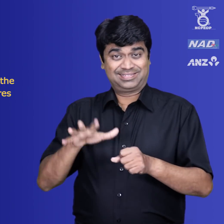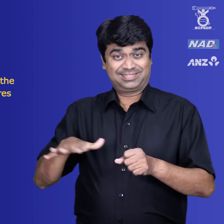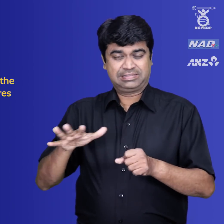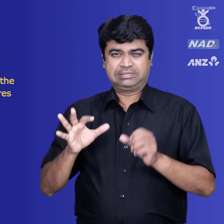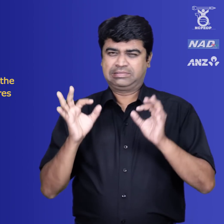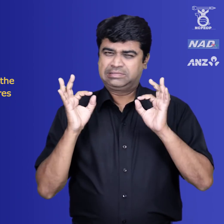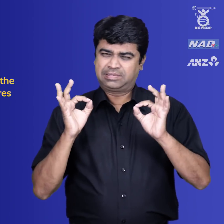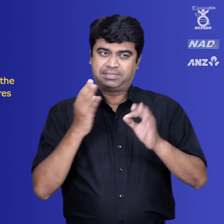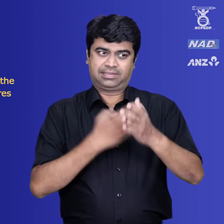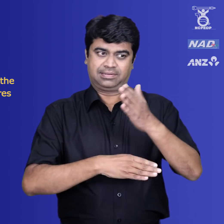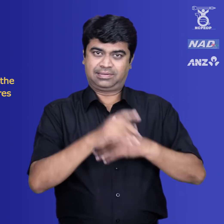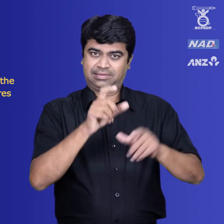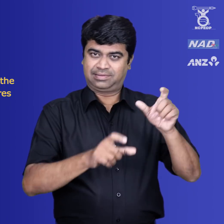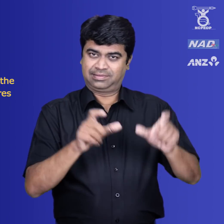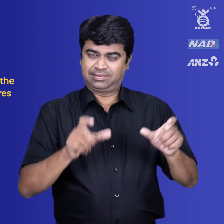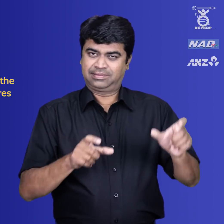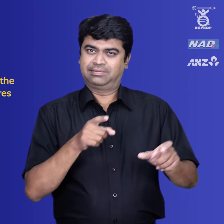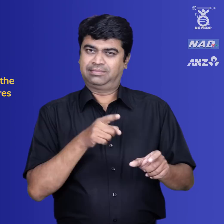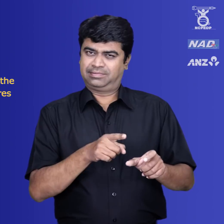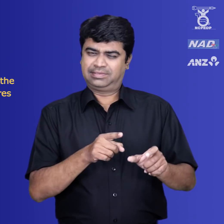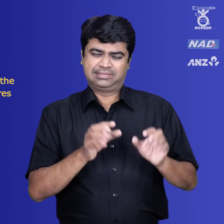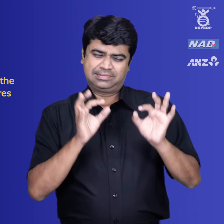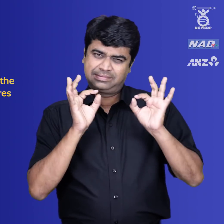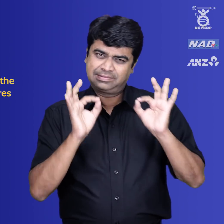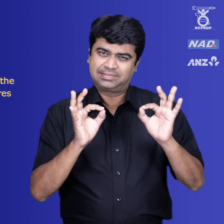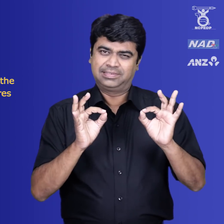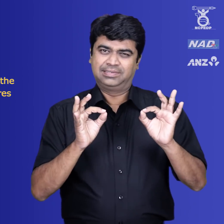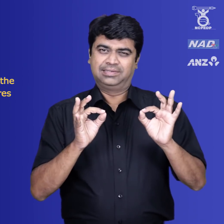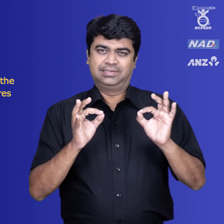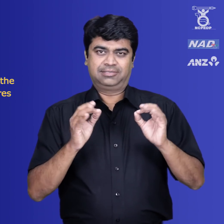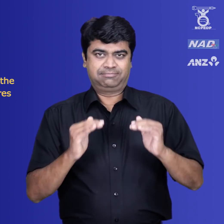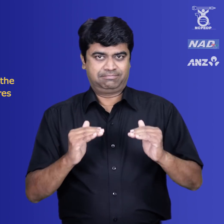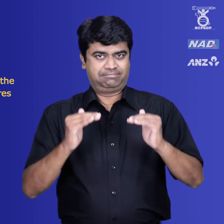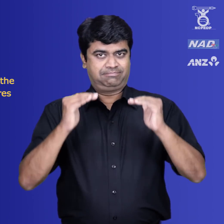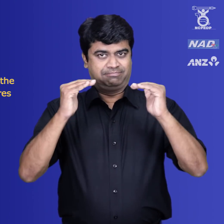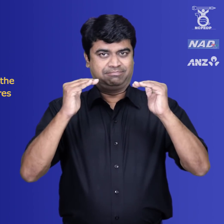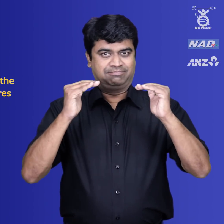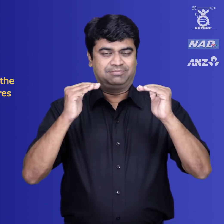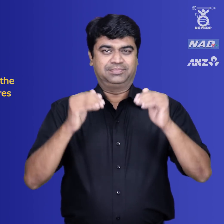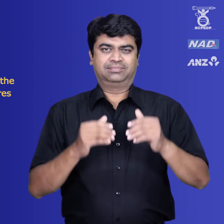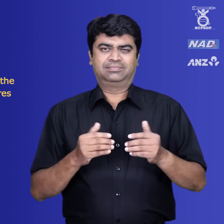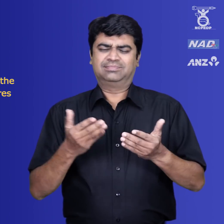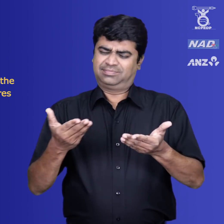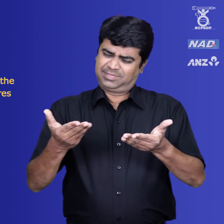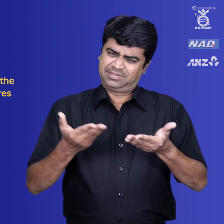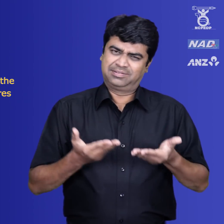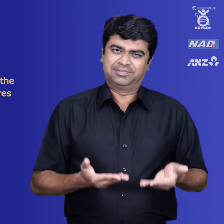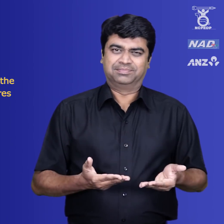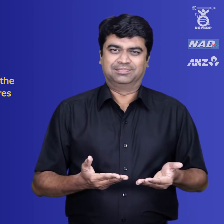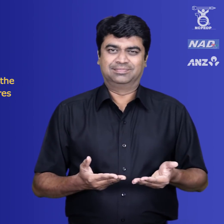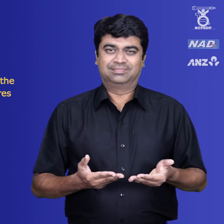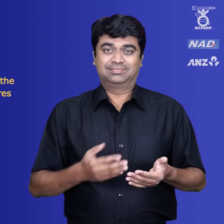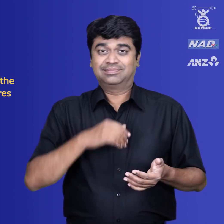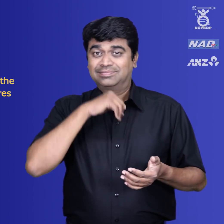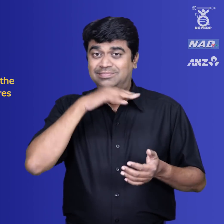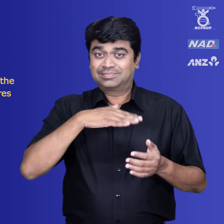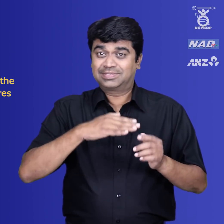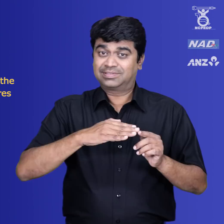The appropriate government and the local authorities shall take measures to promote, protect and